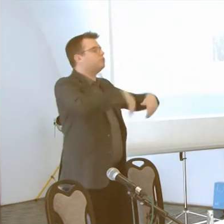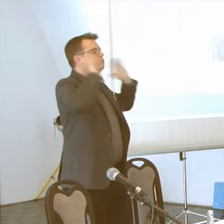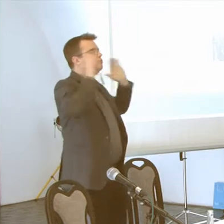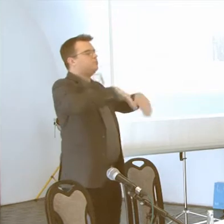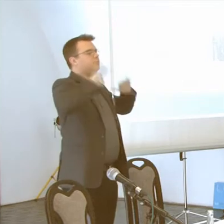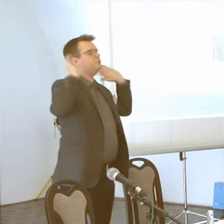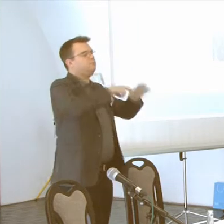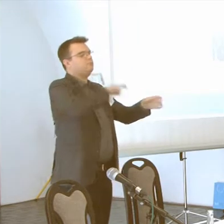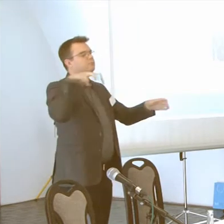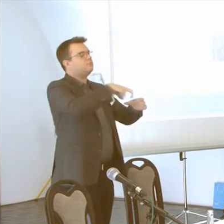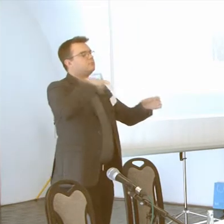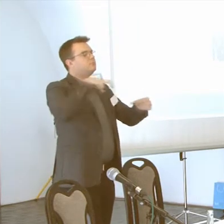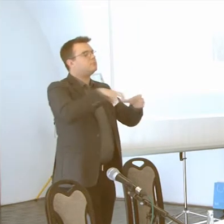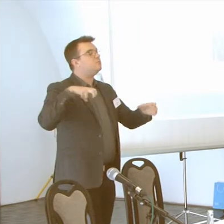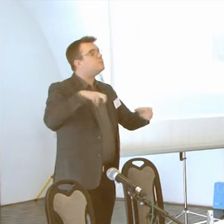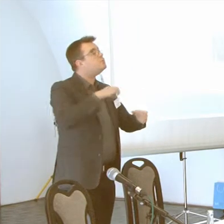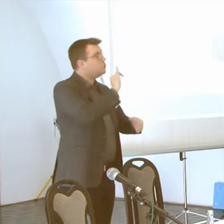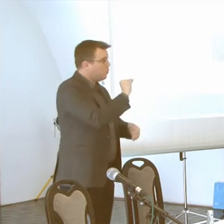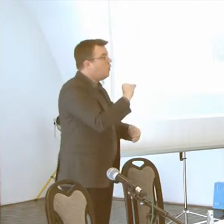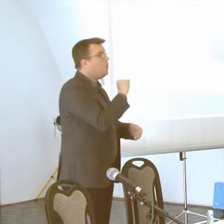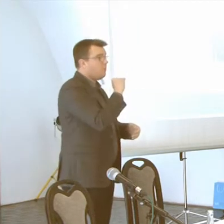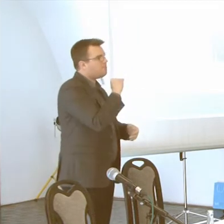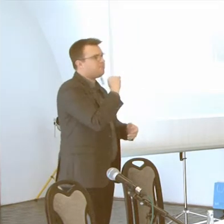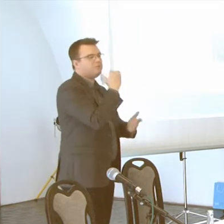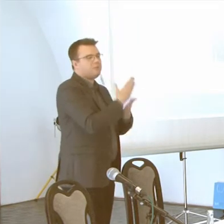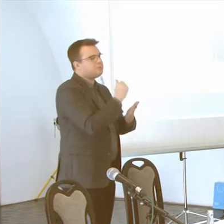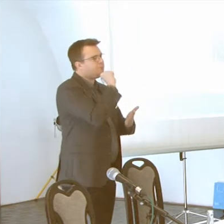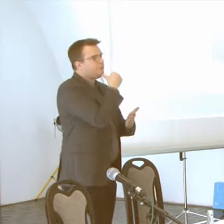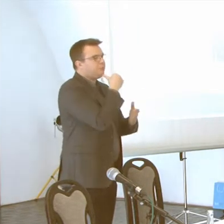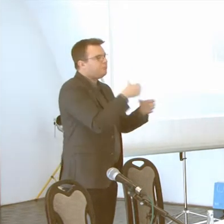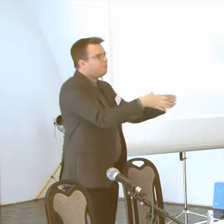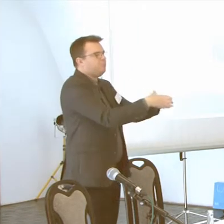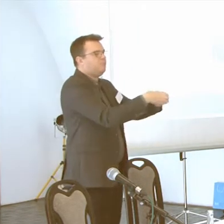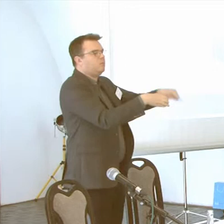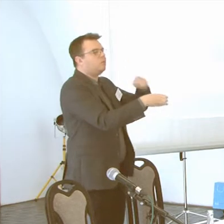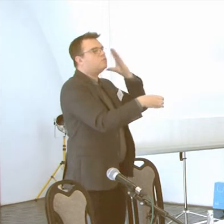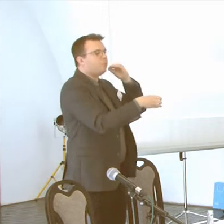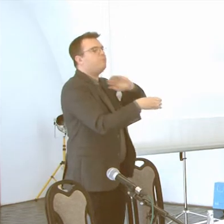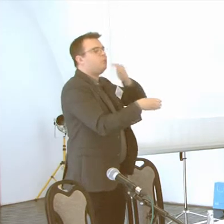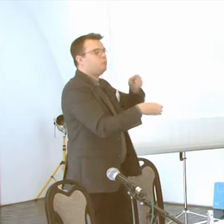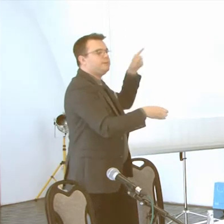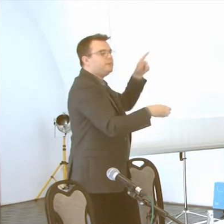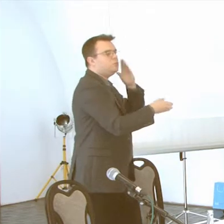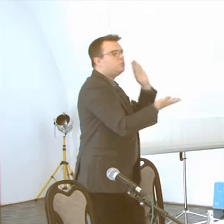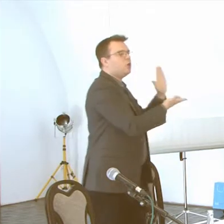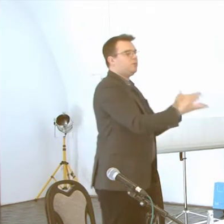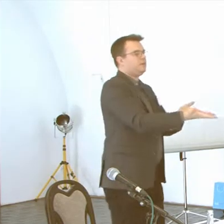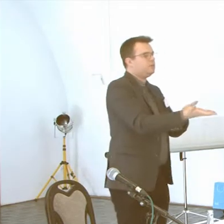to do additional things, they tend to not do it. And then, in fact, it's a quite little group of